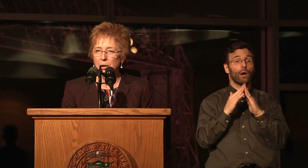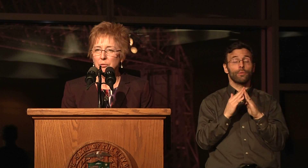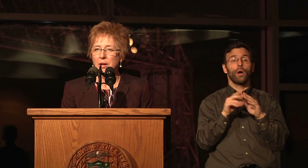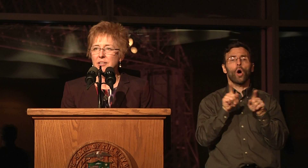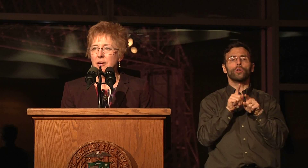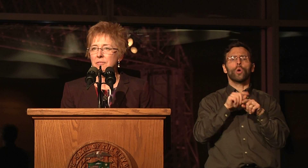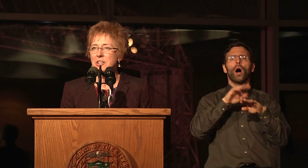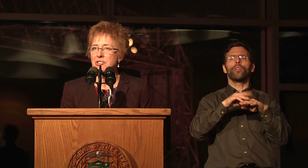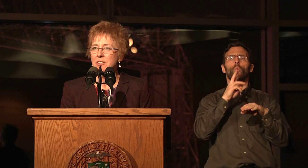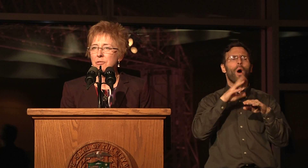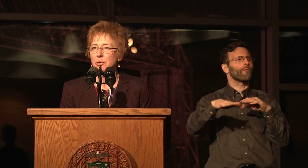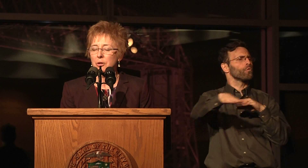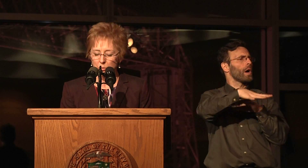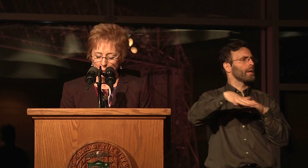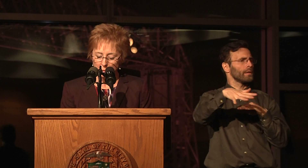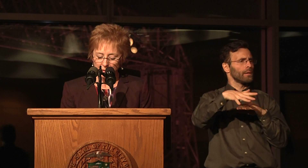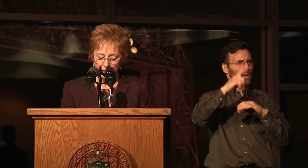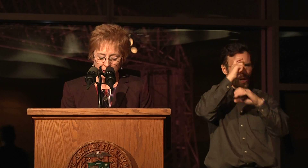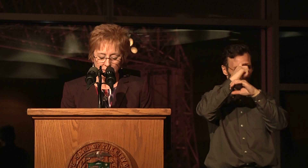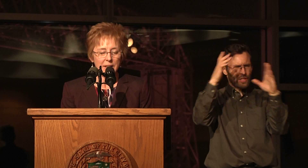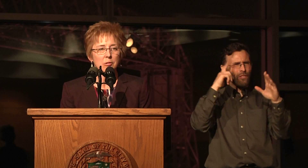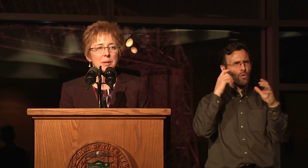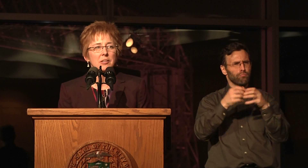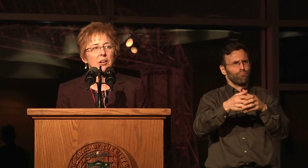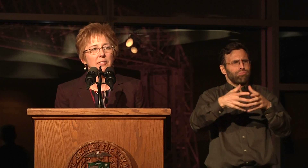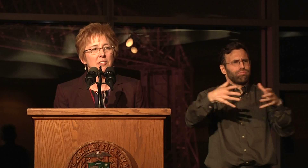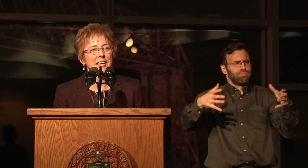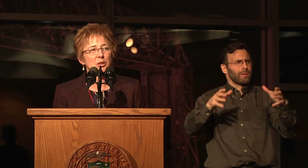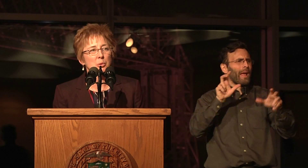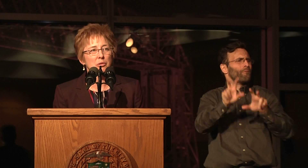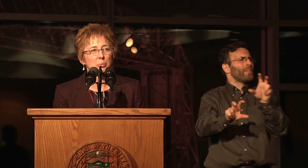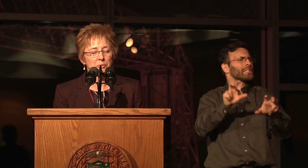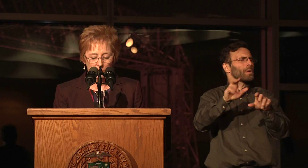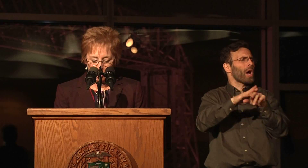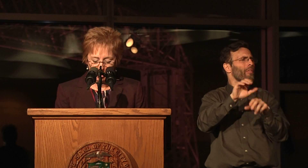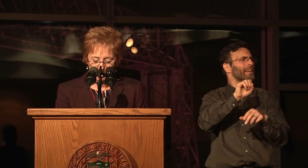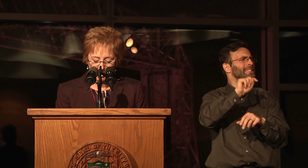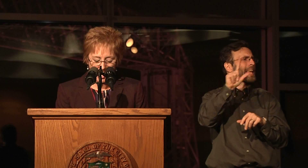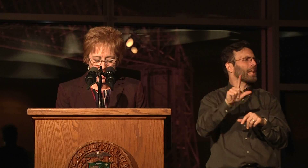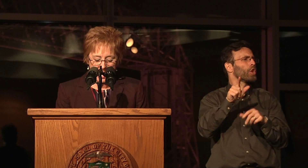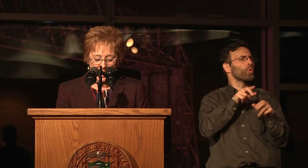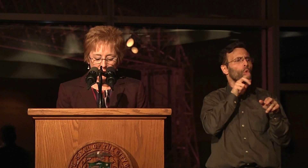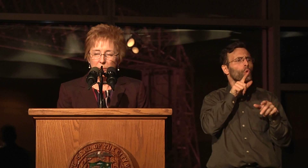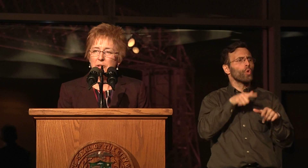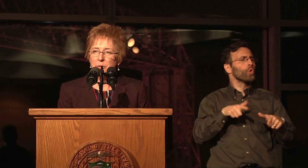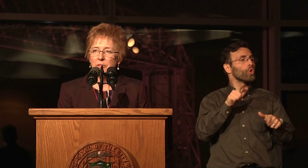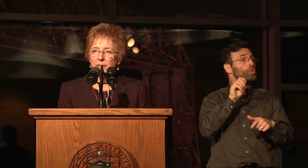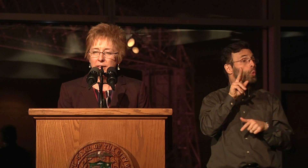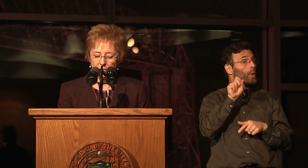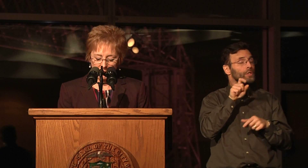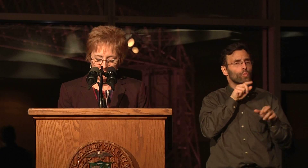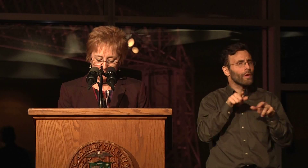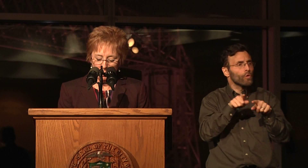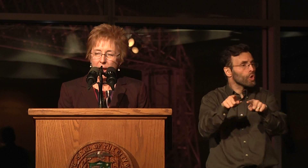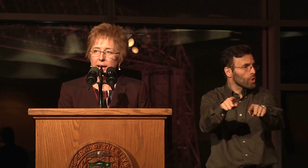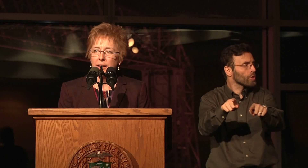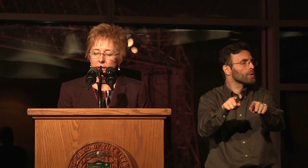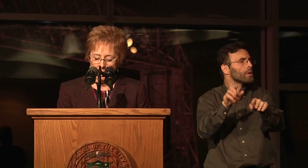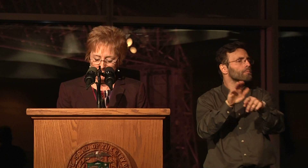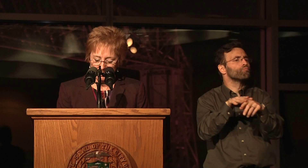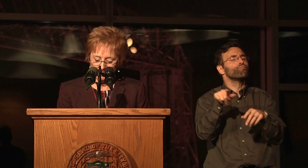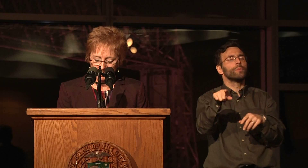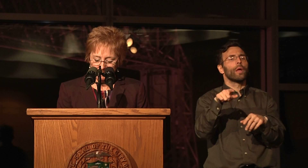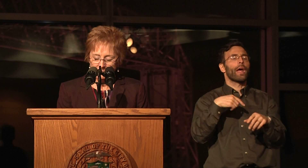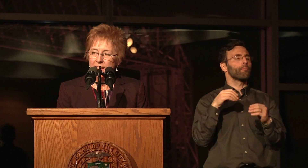the waterfront, a vision for growth and investment along the St. Louis River corridor, and a renewed sense of pride